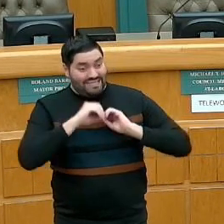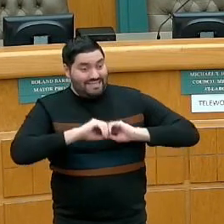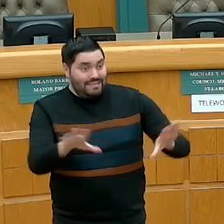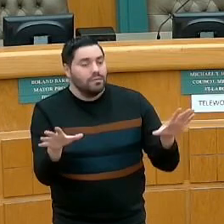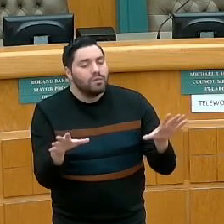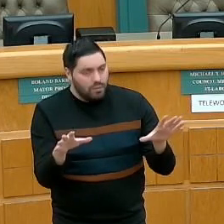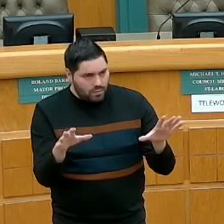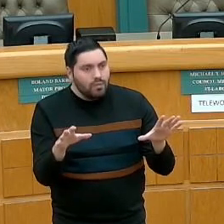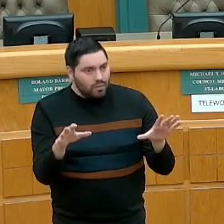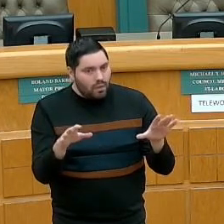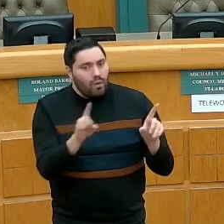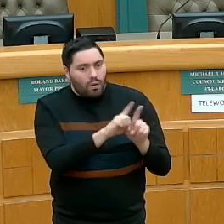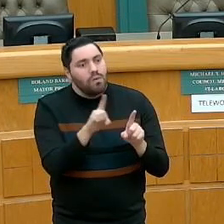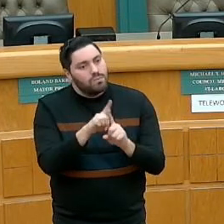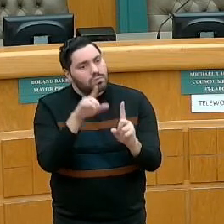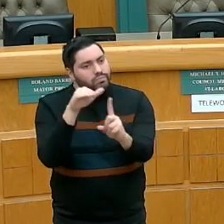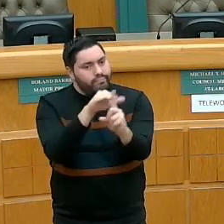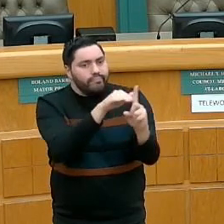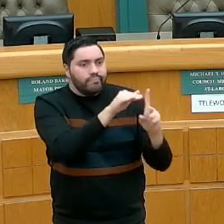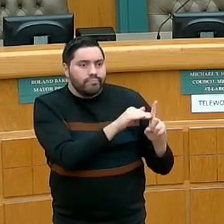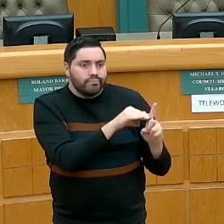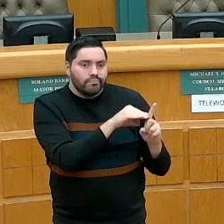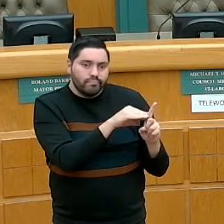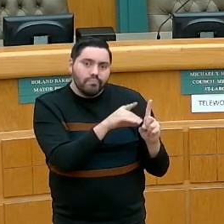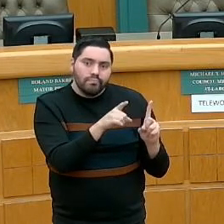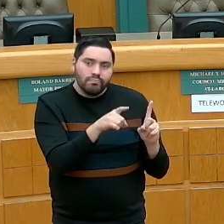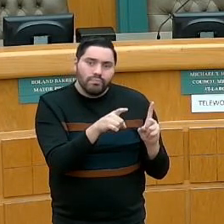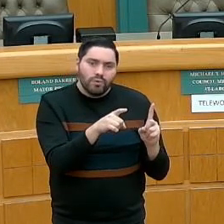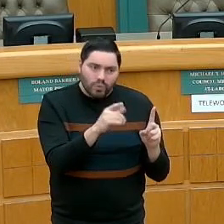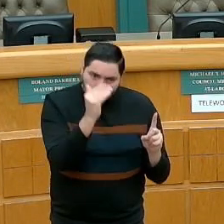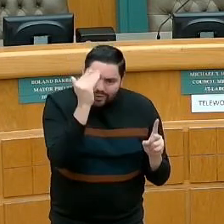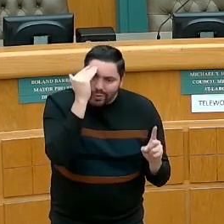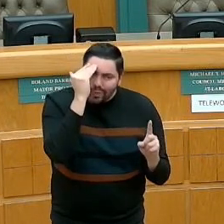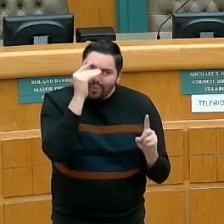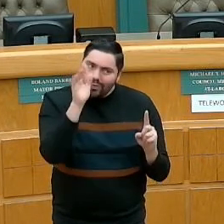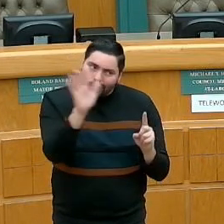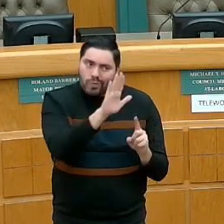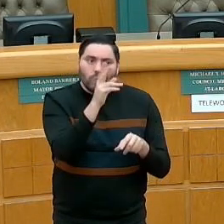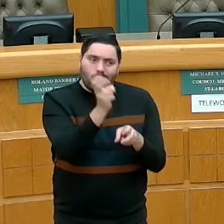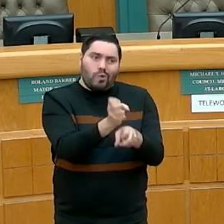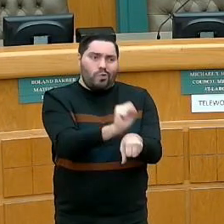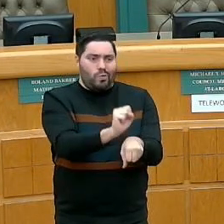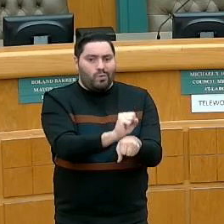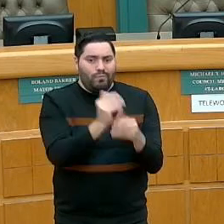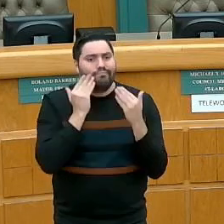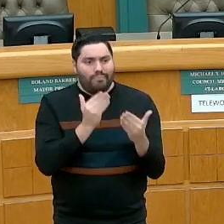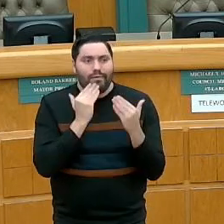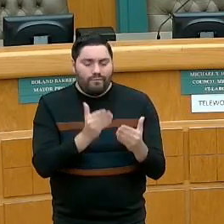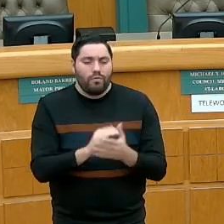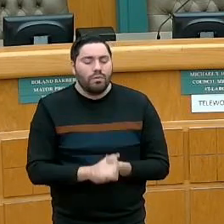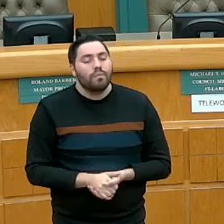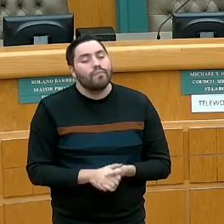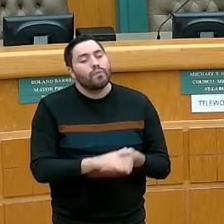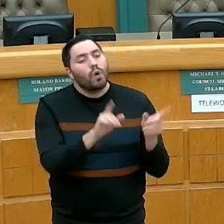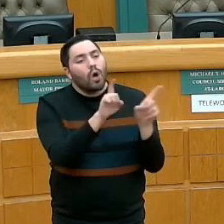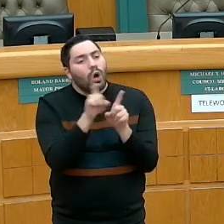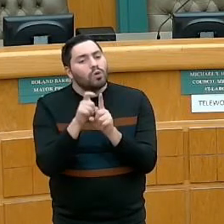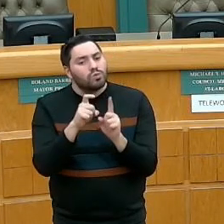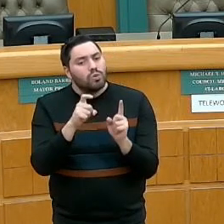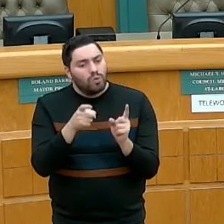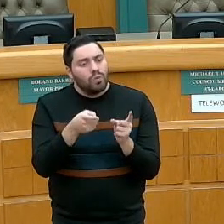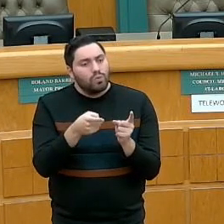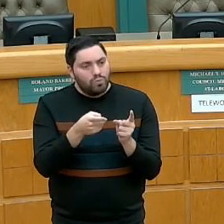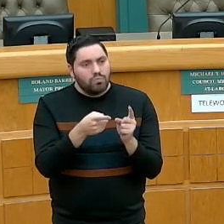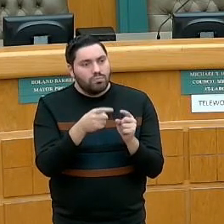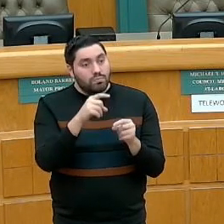in part to let you know that we know that and that we're thankful for that. I also noted in